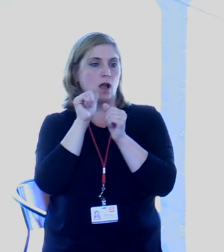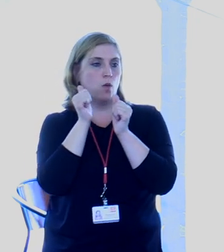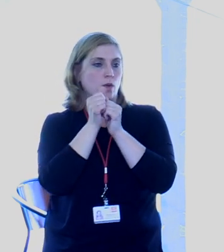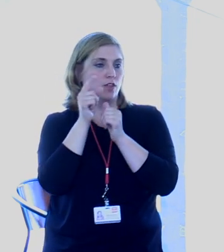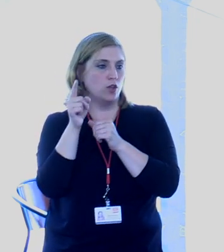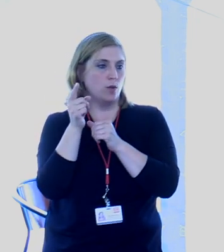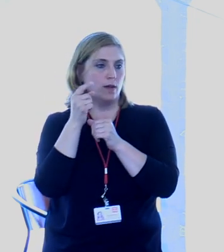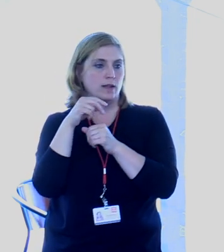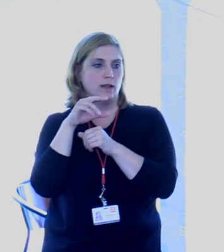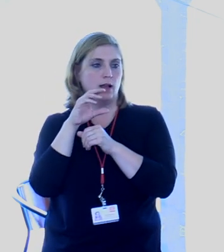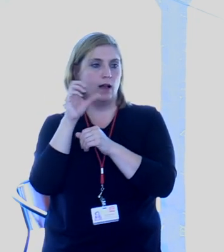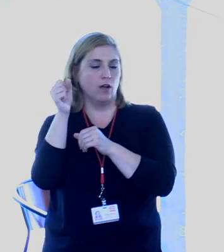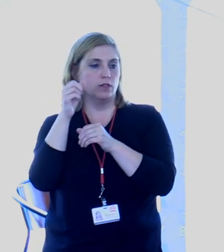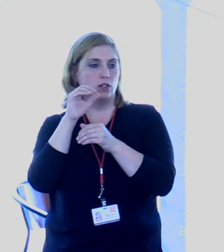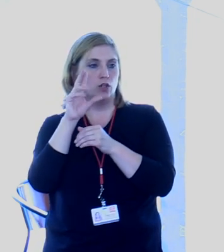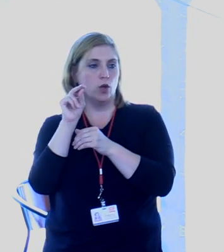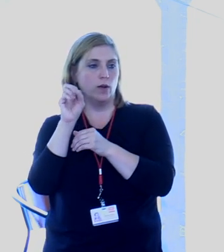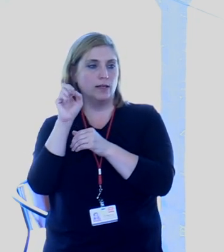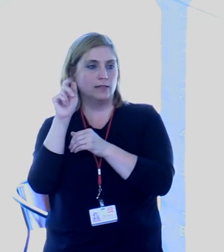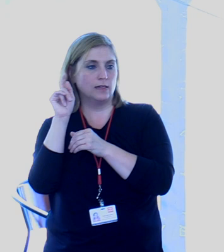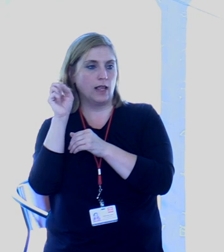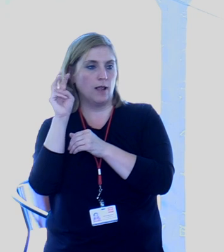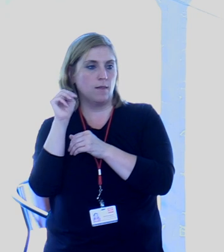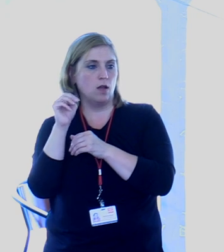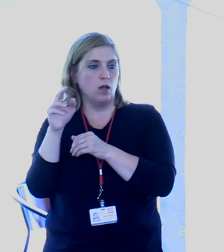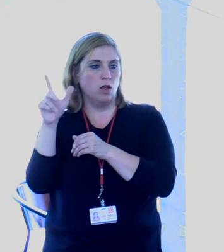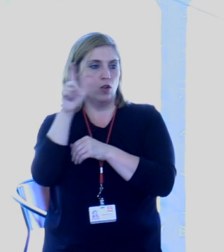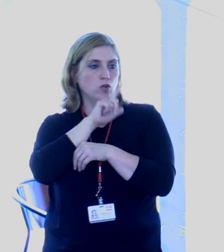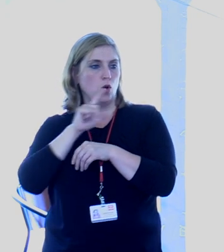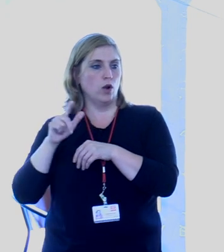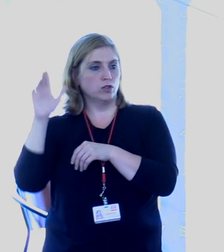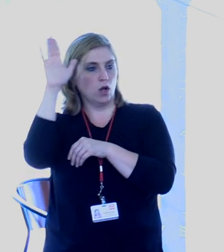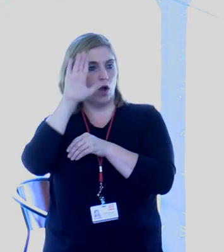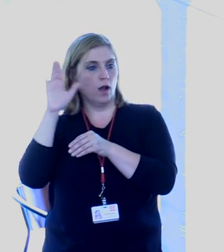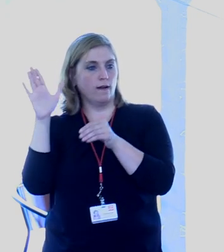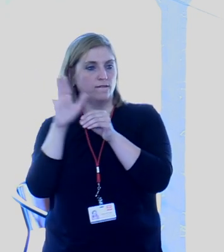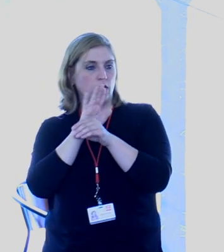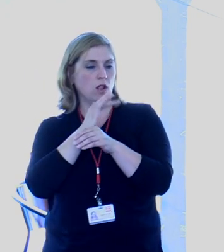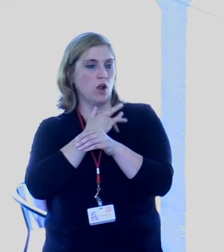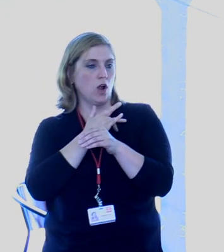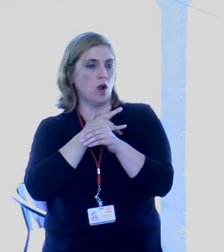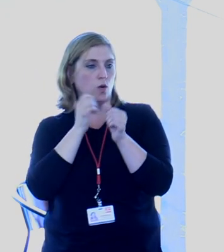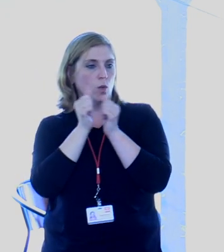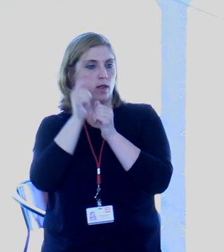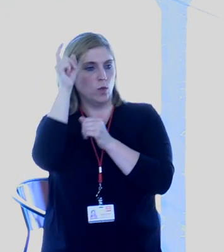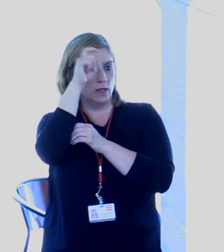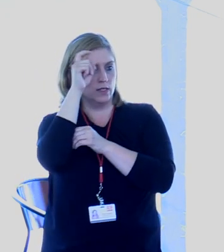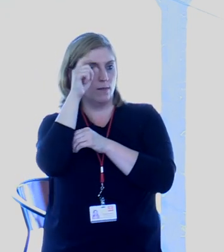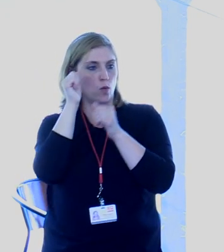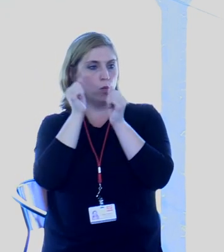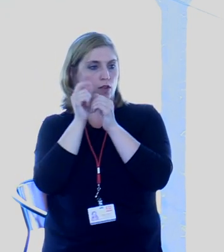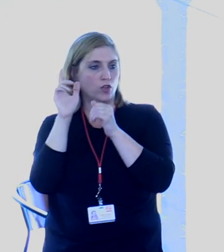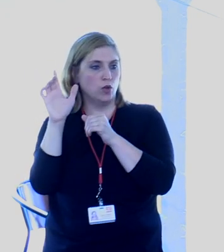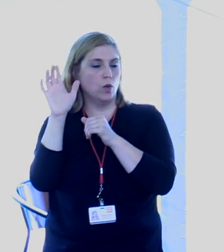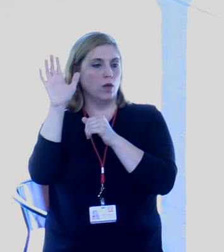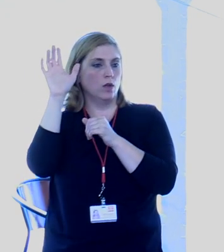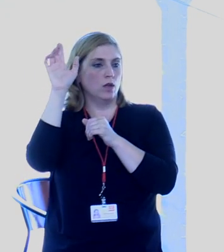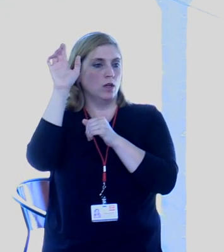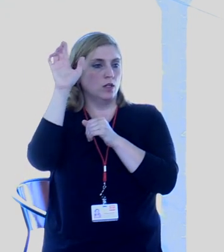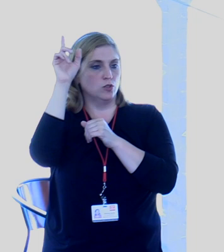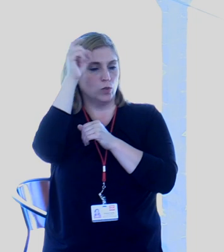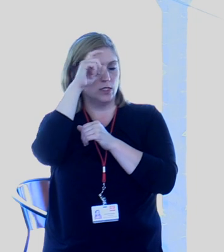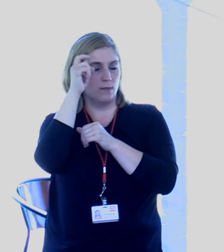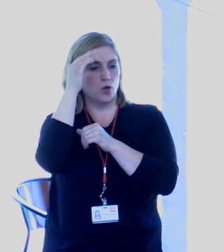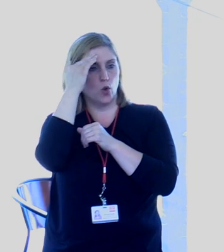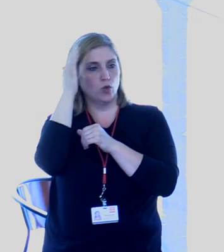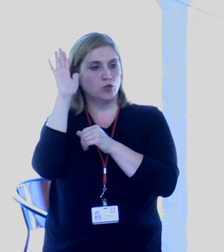in no esteem. Lord God, we pray that you would fill our hearts with wisdom. For with you is wisdom who knows your works.